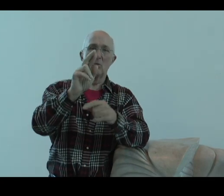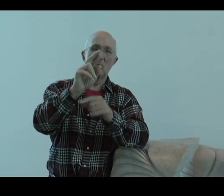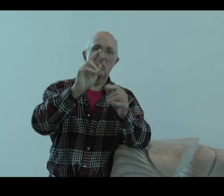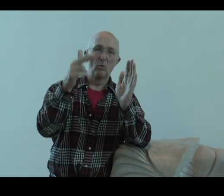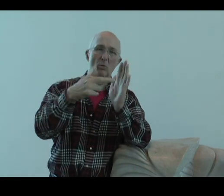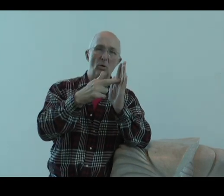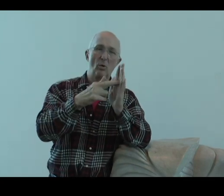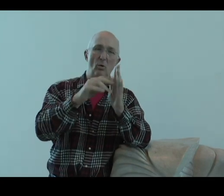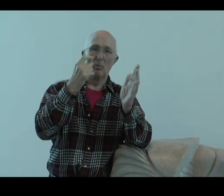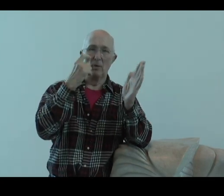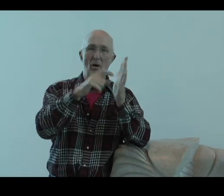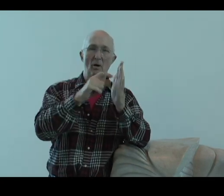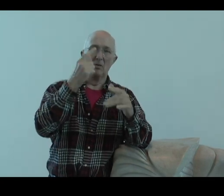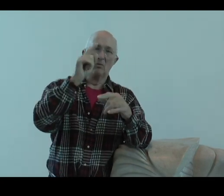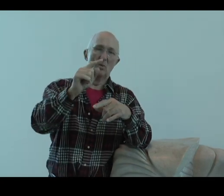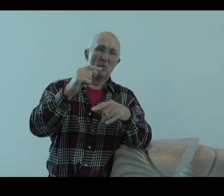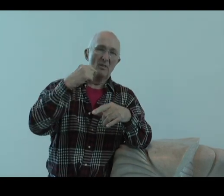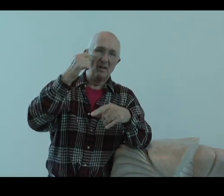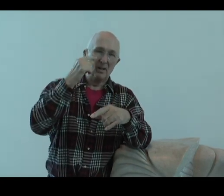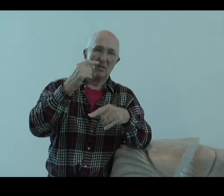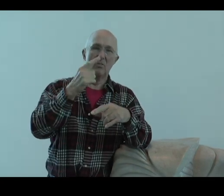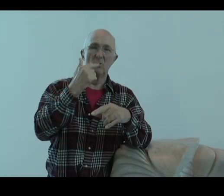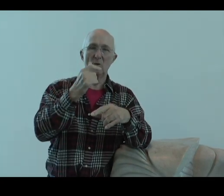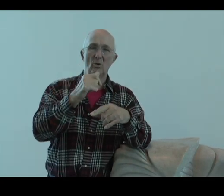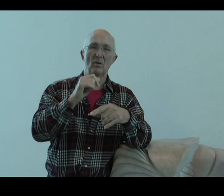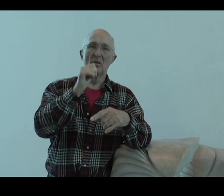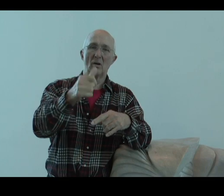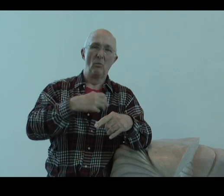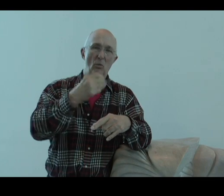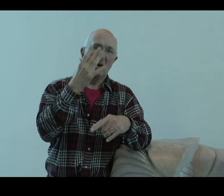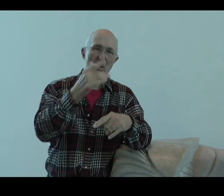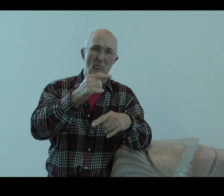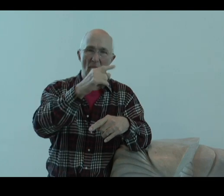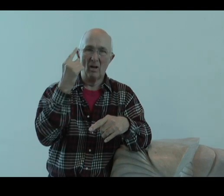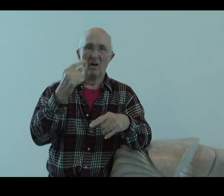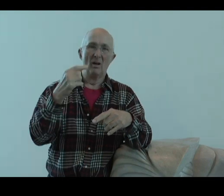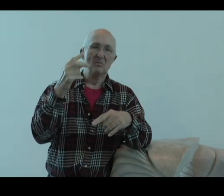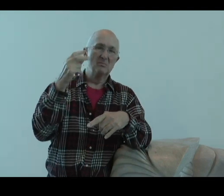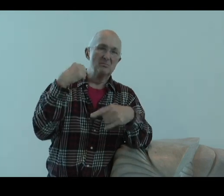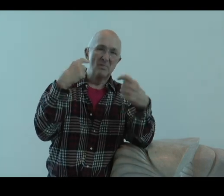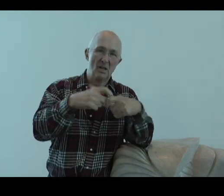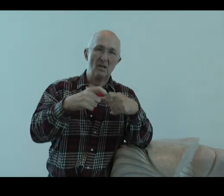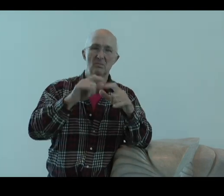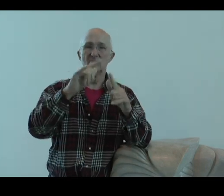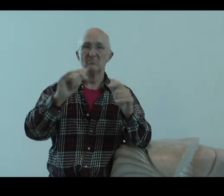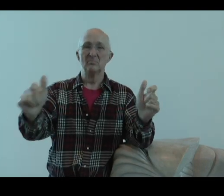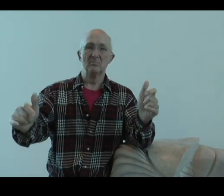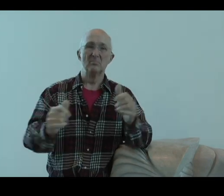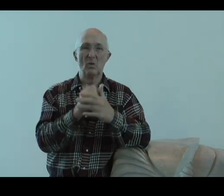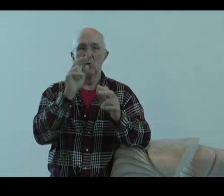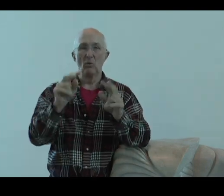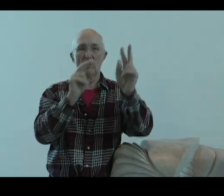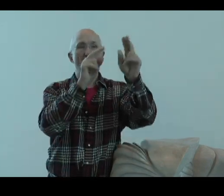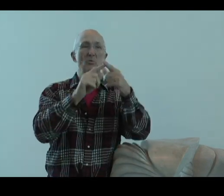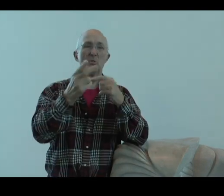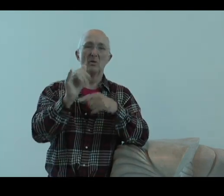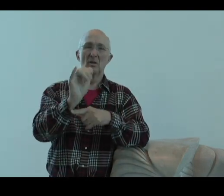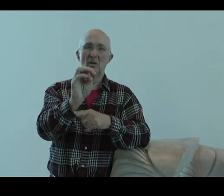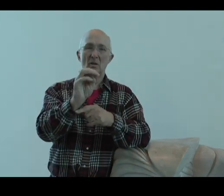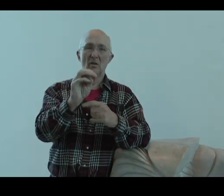first national recognized in the field who is not just white, black, Hispanic, things like that, but people look